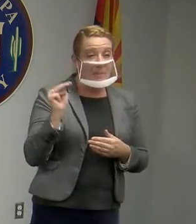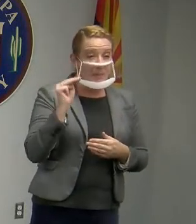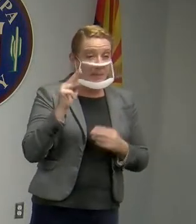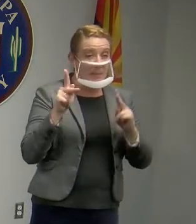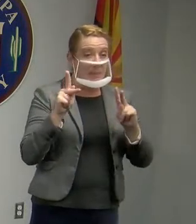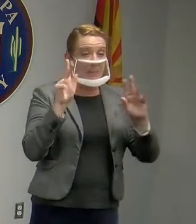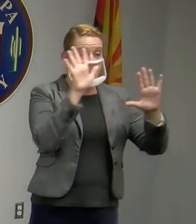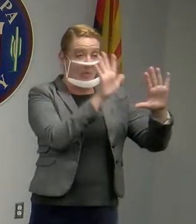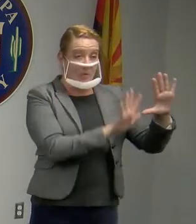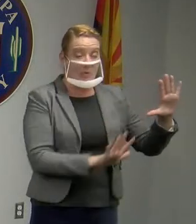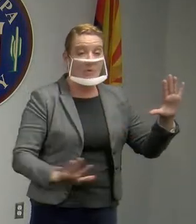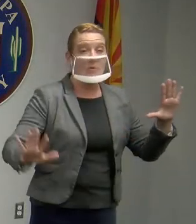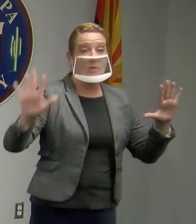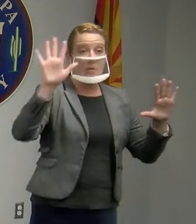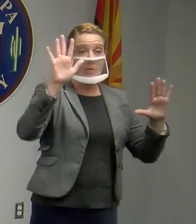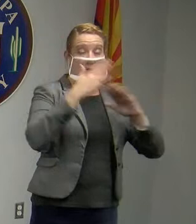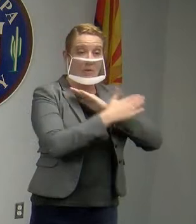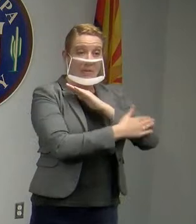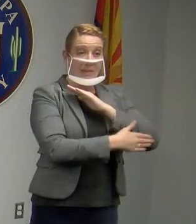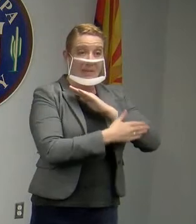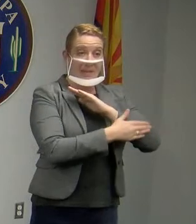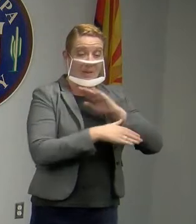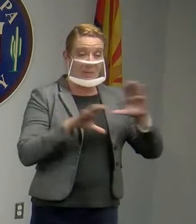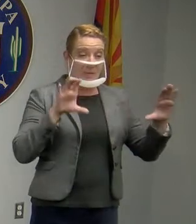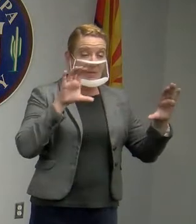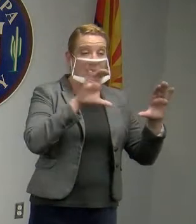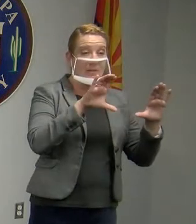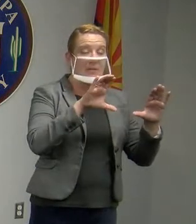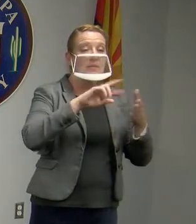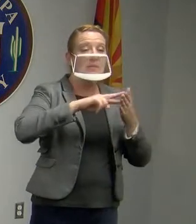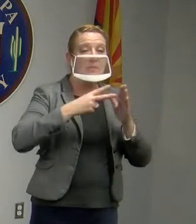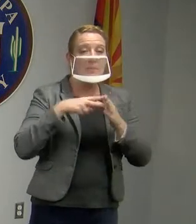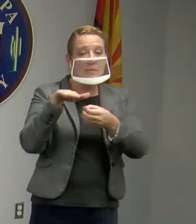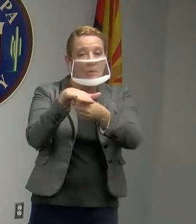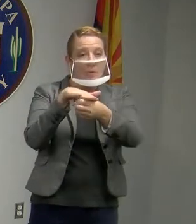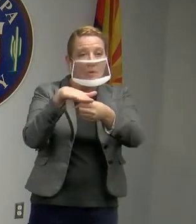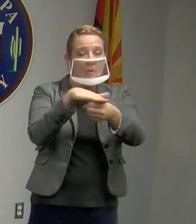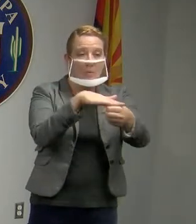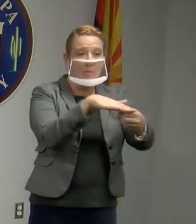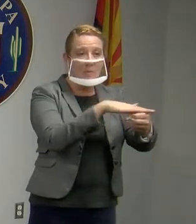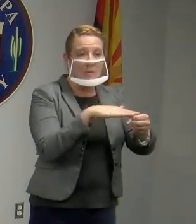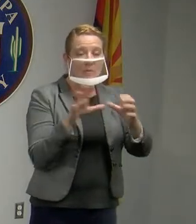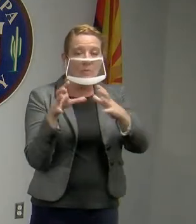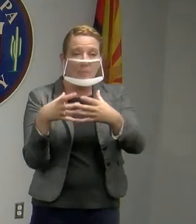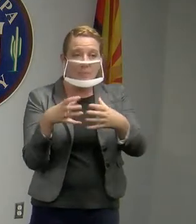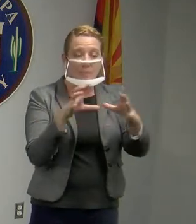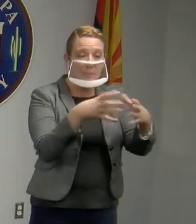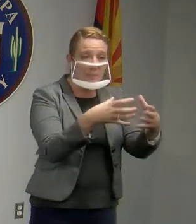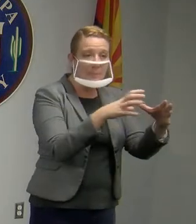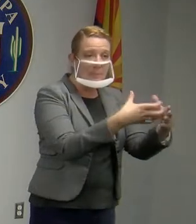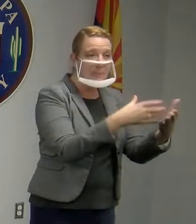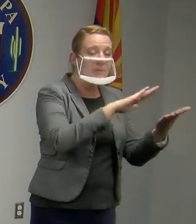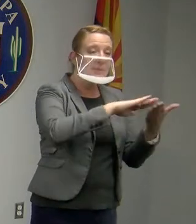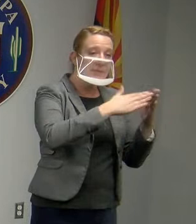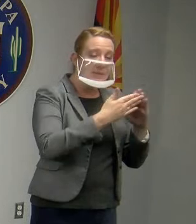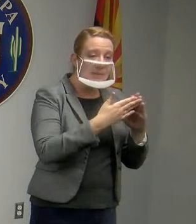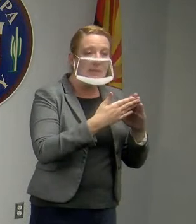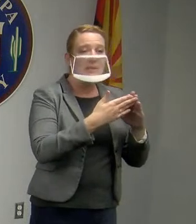out, large distances. So we're going to rely on the network of local service providers, both cities, towns, and